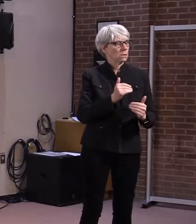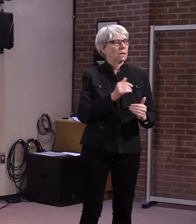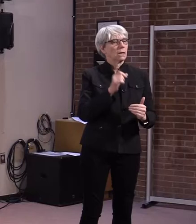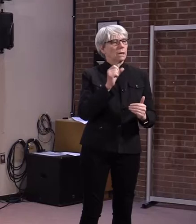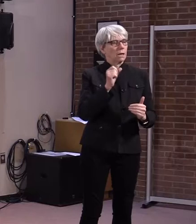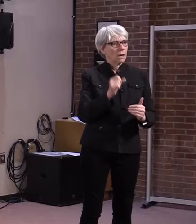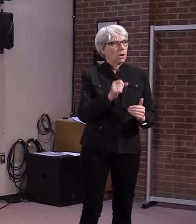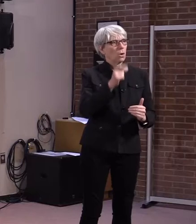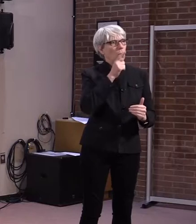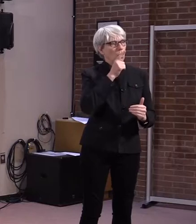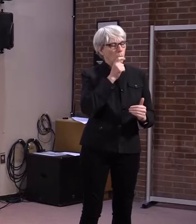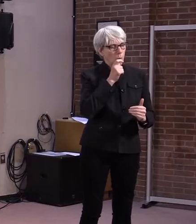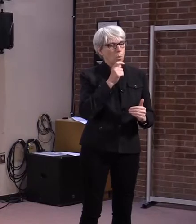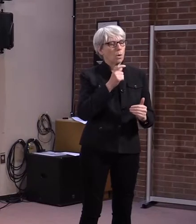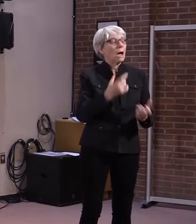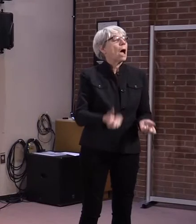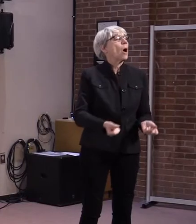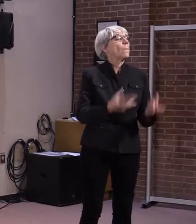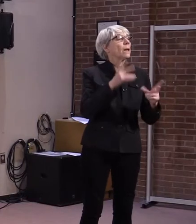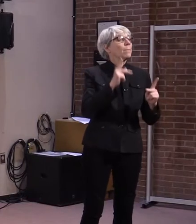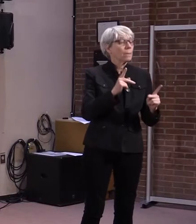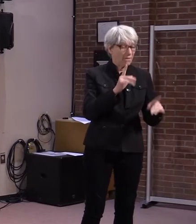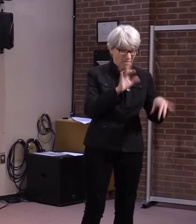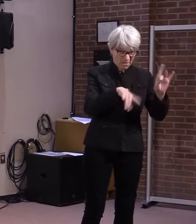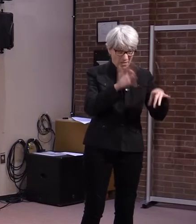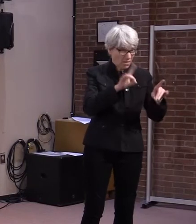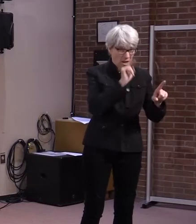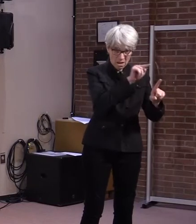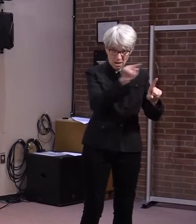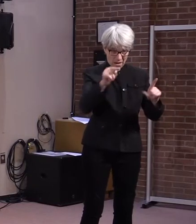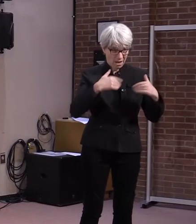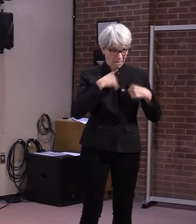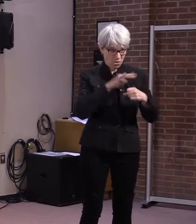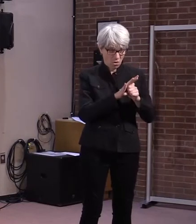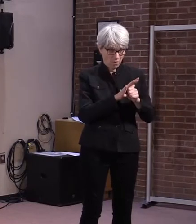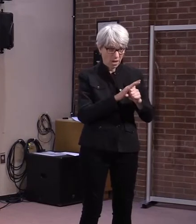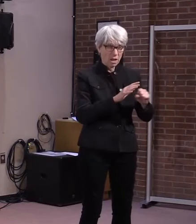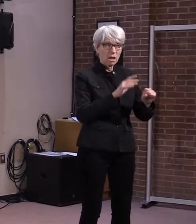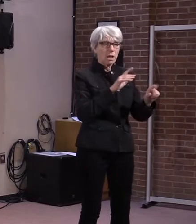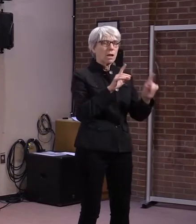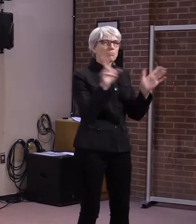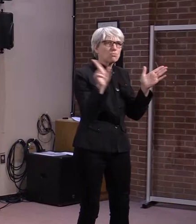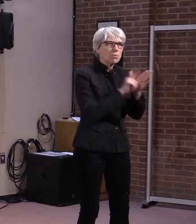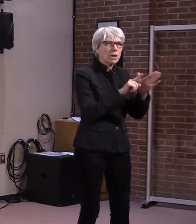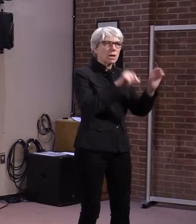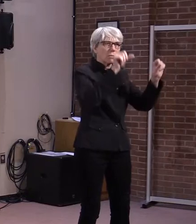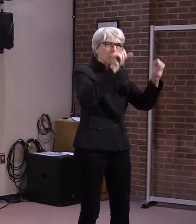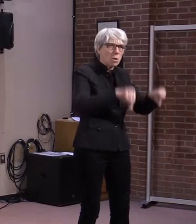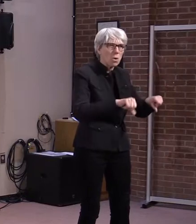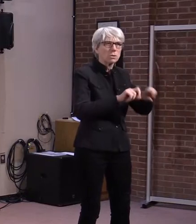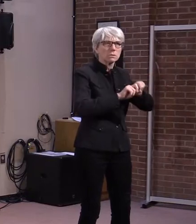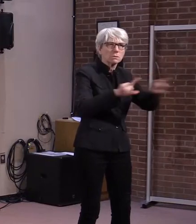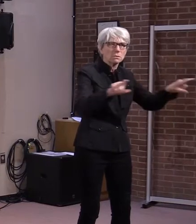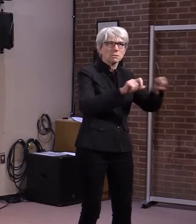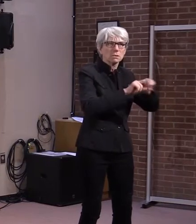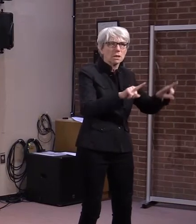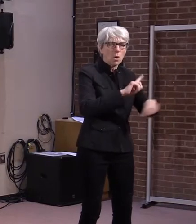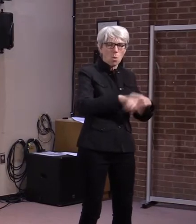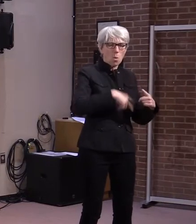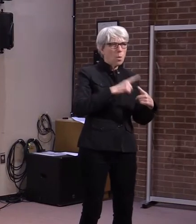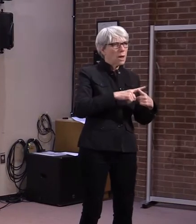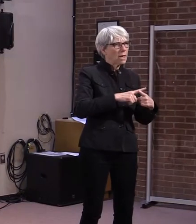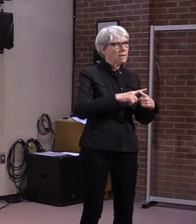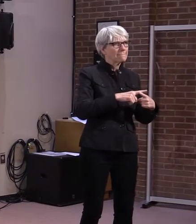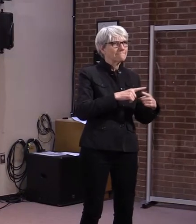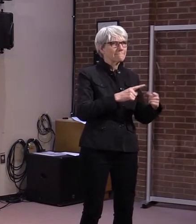daily positive cases. The goal is to eliminate the need to revise the previous day's case count. I just